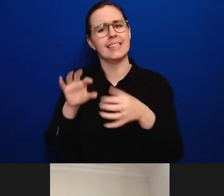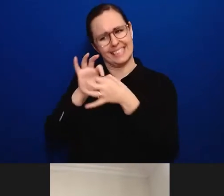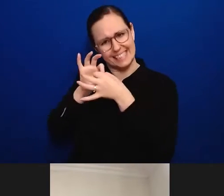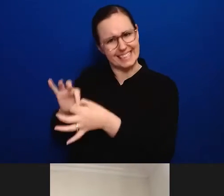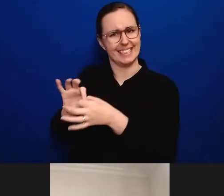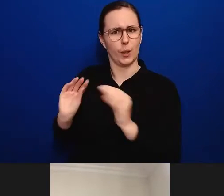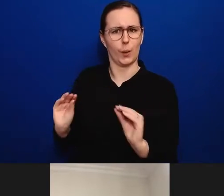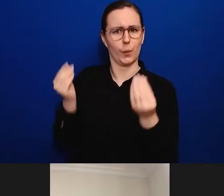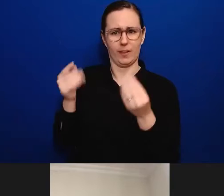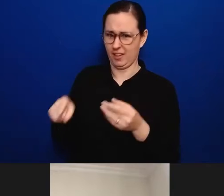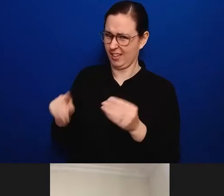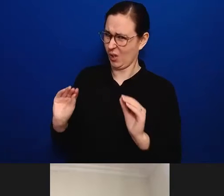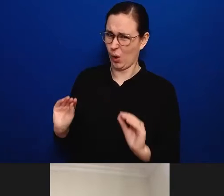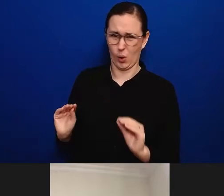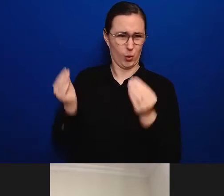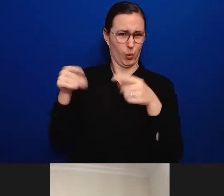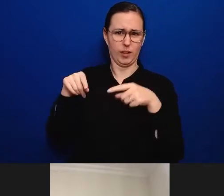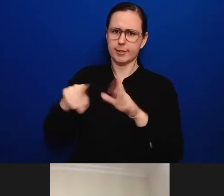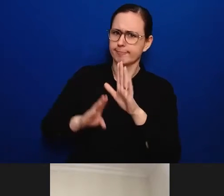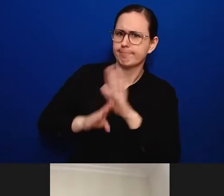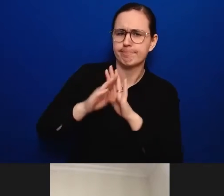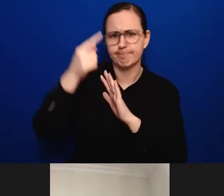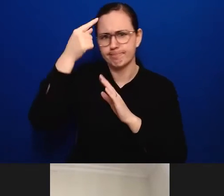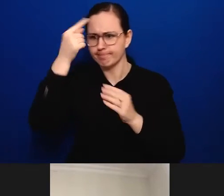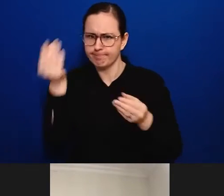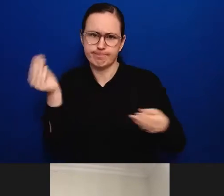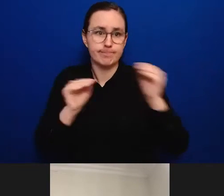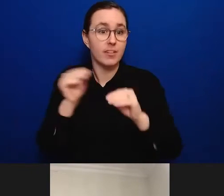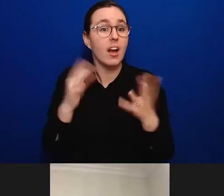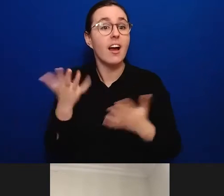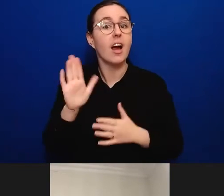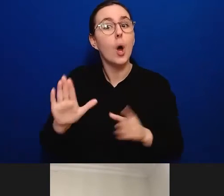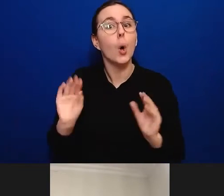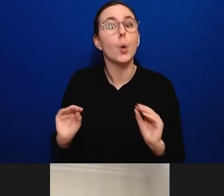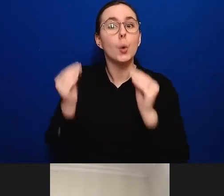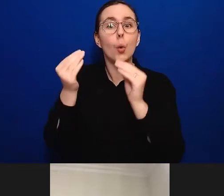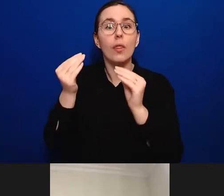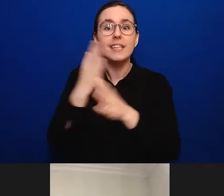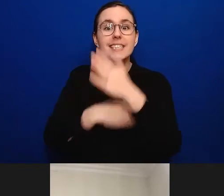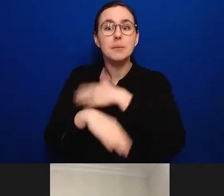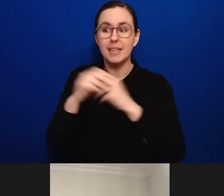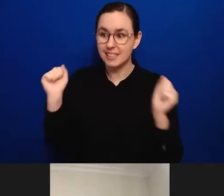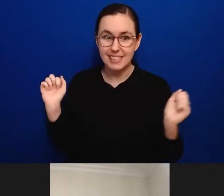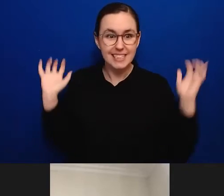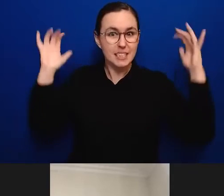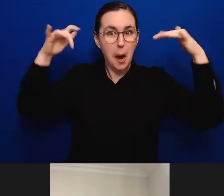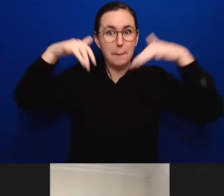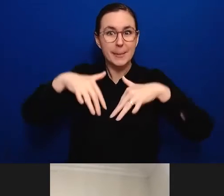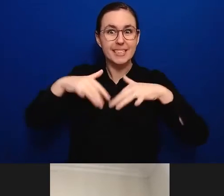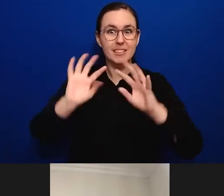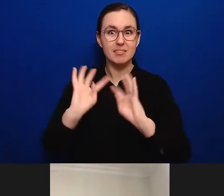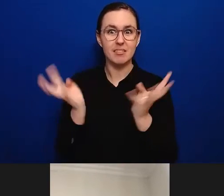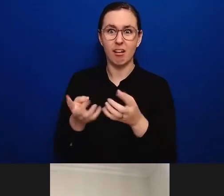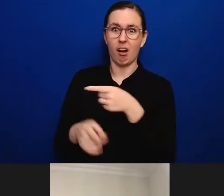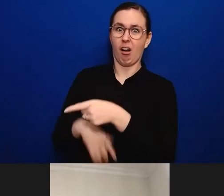And I think that's very good, because we have two of IDA Youth Committee members here